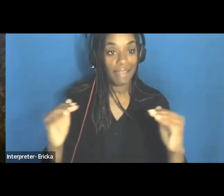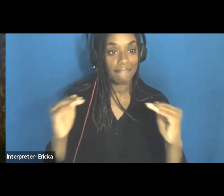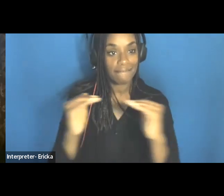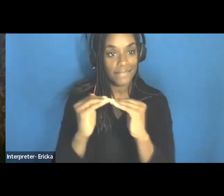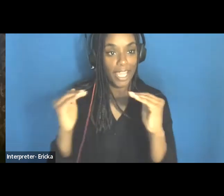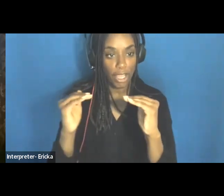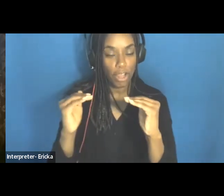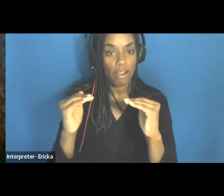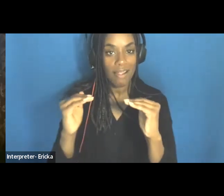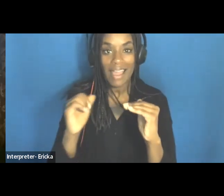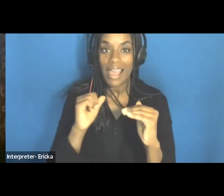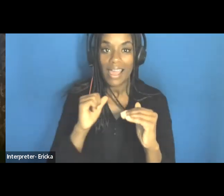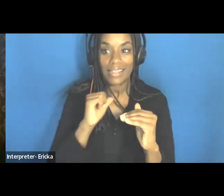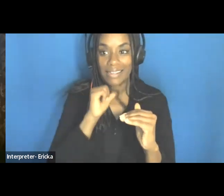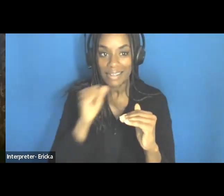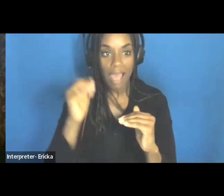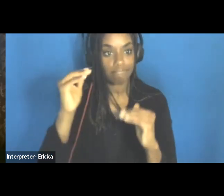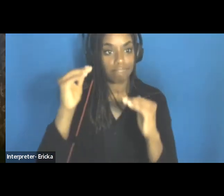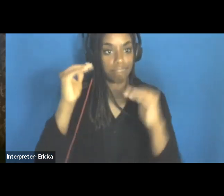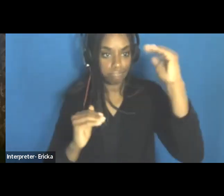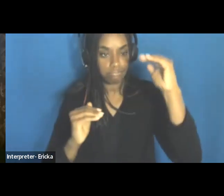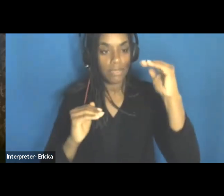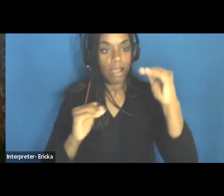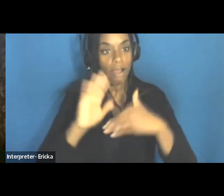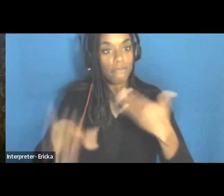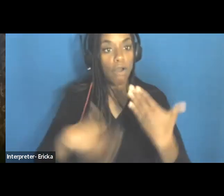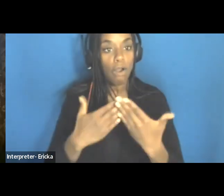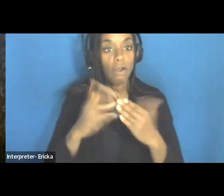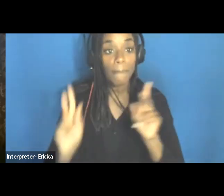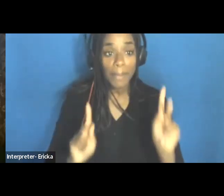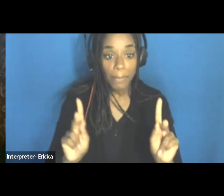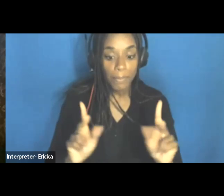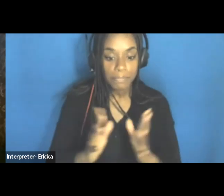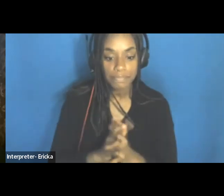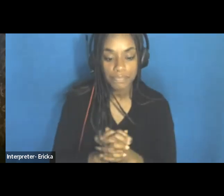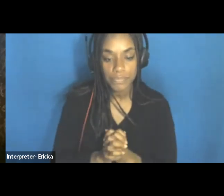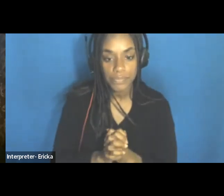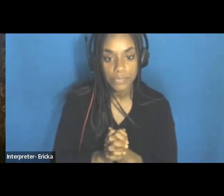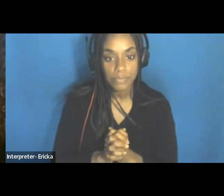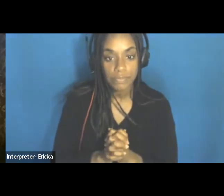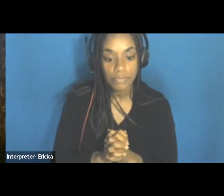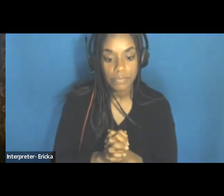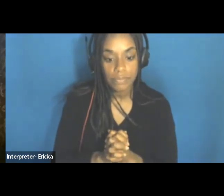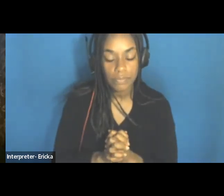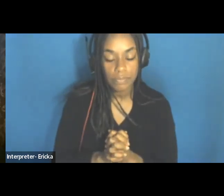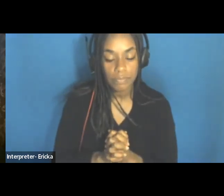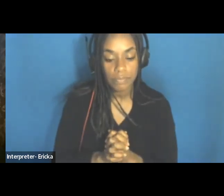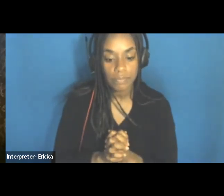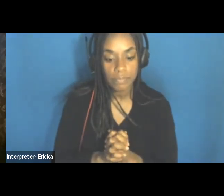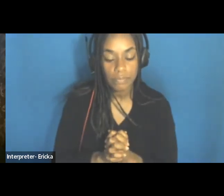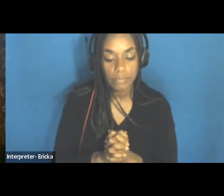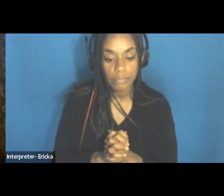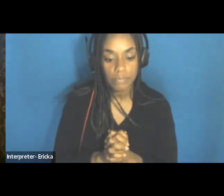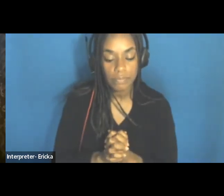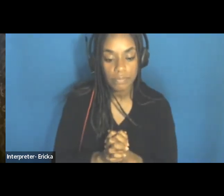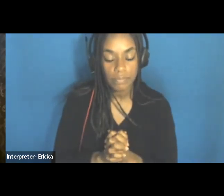and impartial treatment of all peoples, and with a lens at prioritizing the equity of what